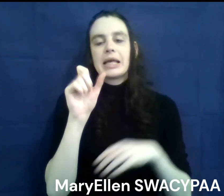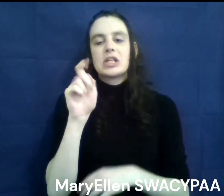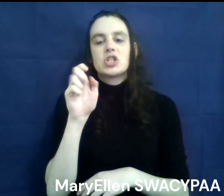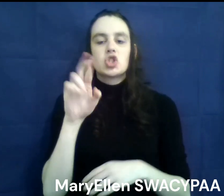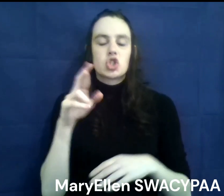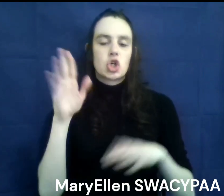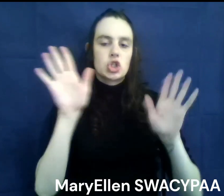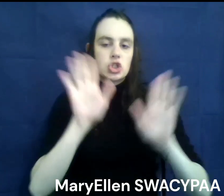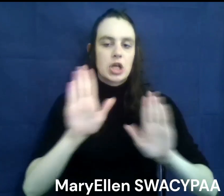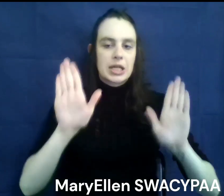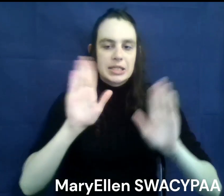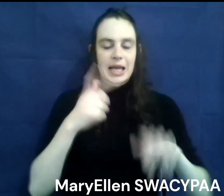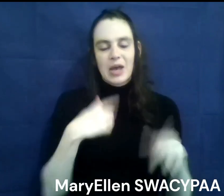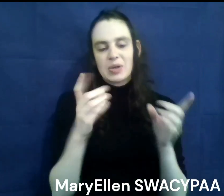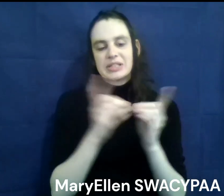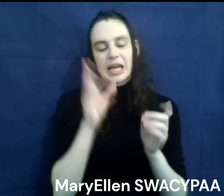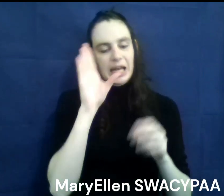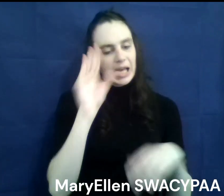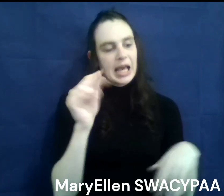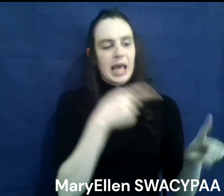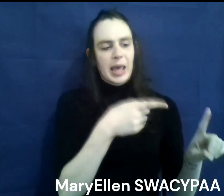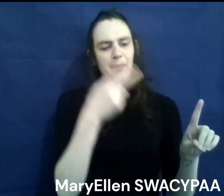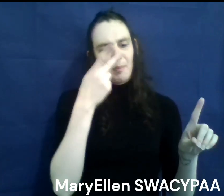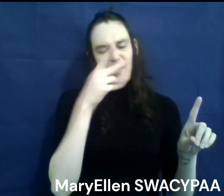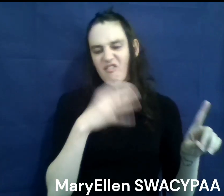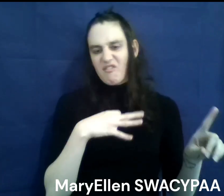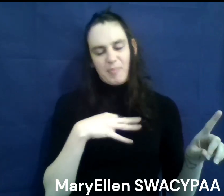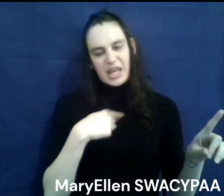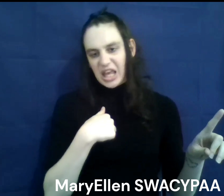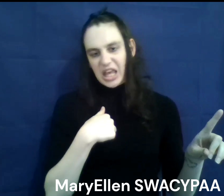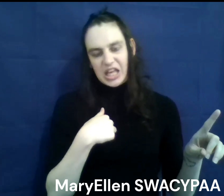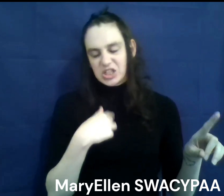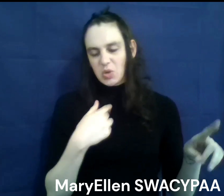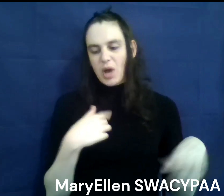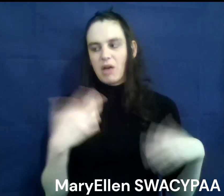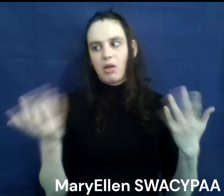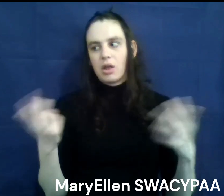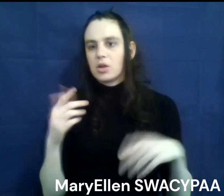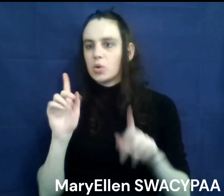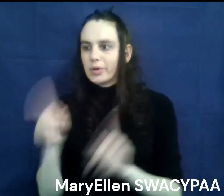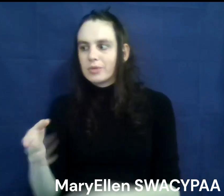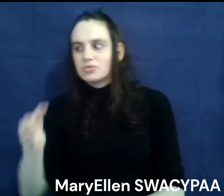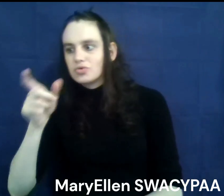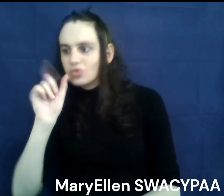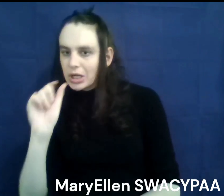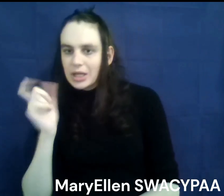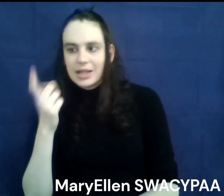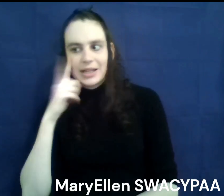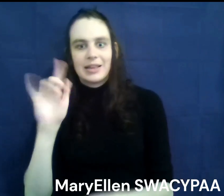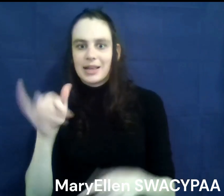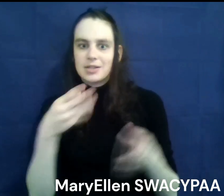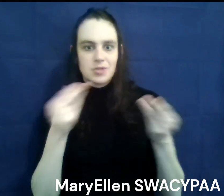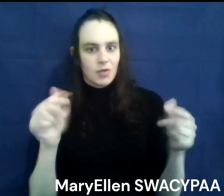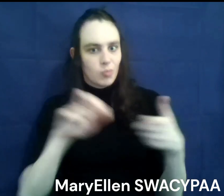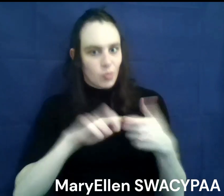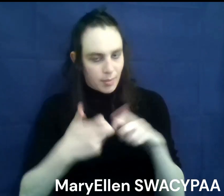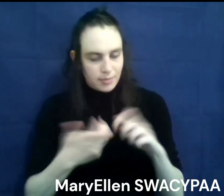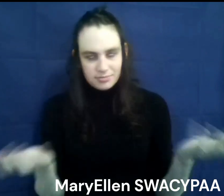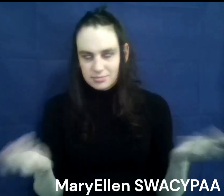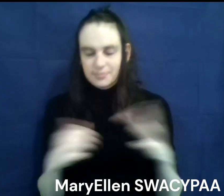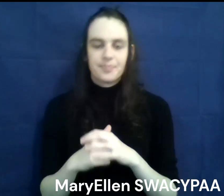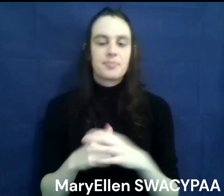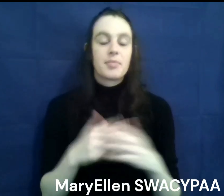I went and drank something out of a liquor bottle, thinking that would solve a problem. My original date was October